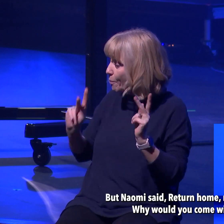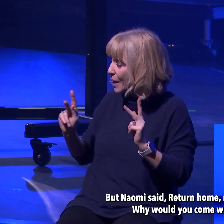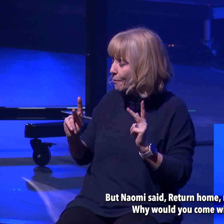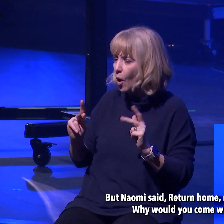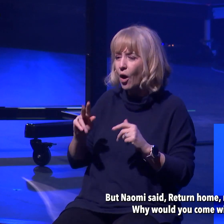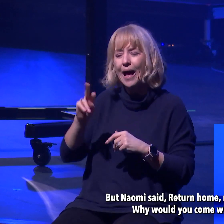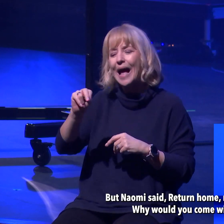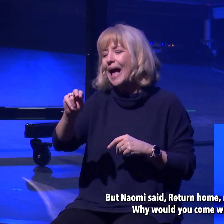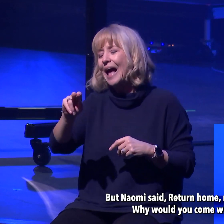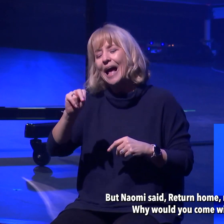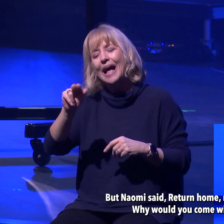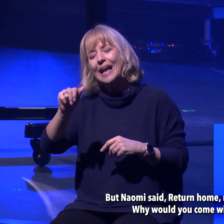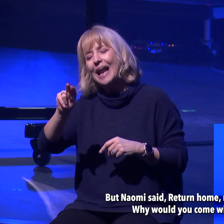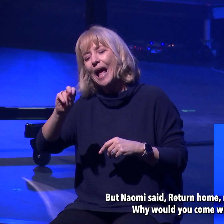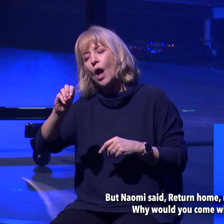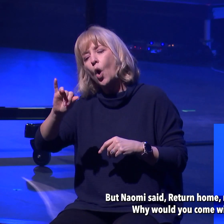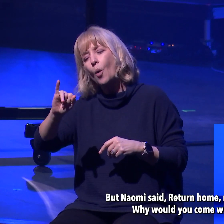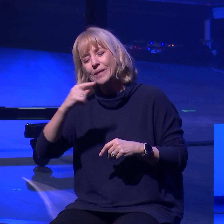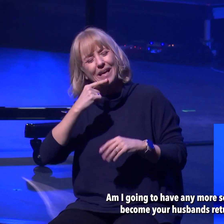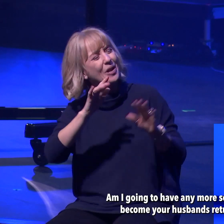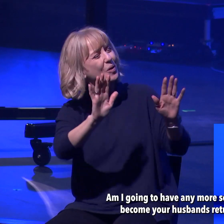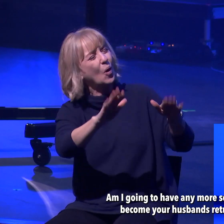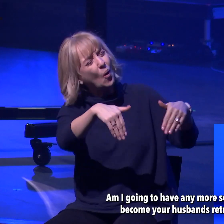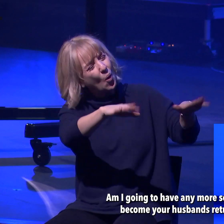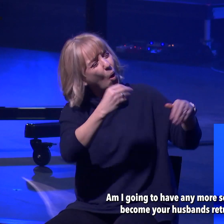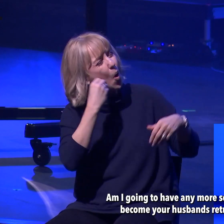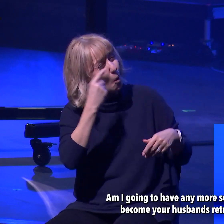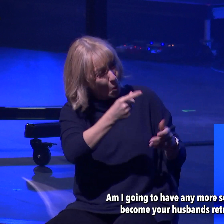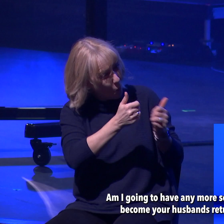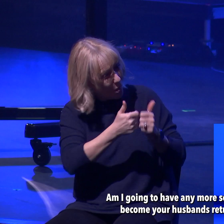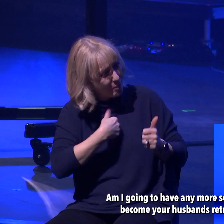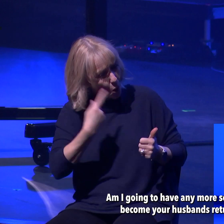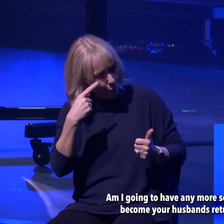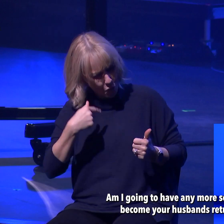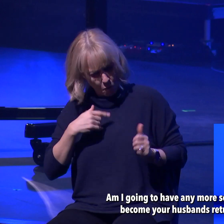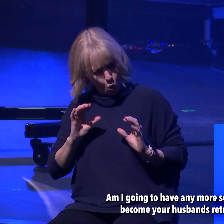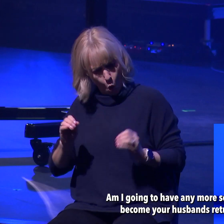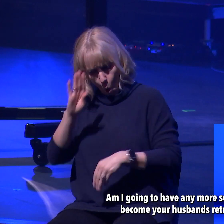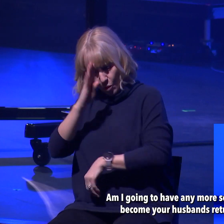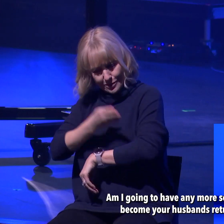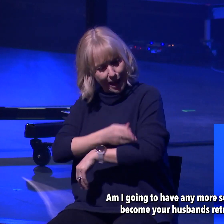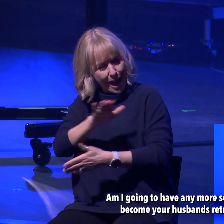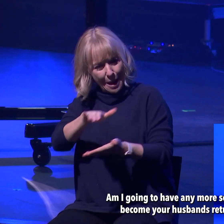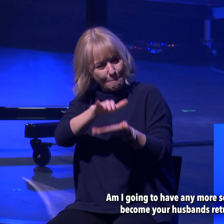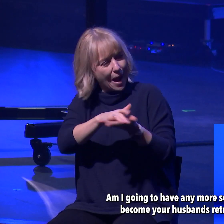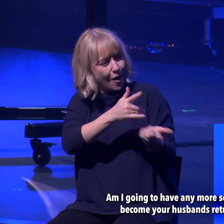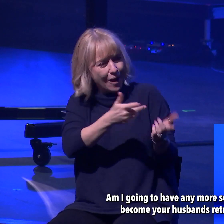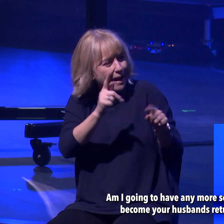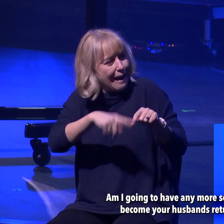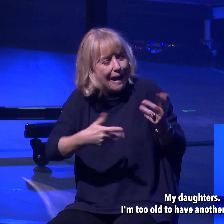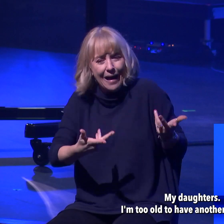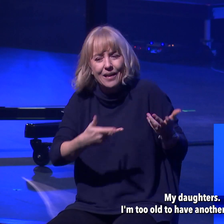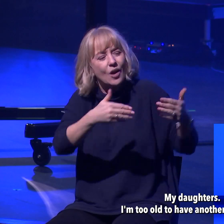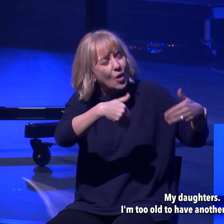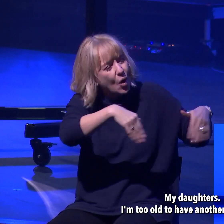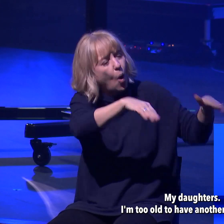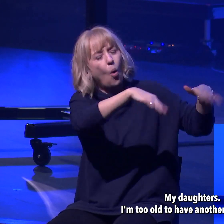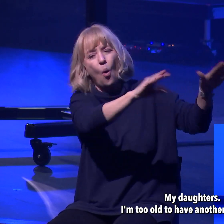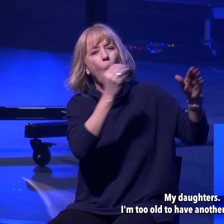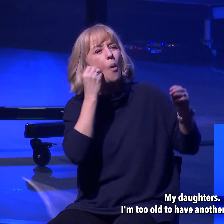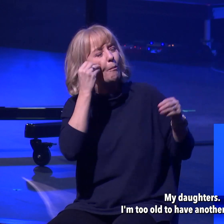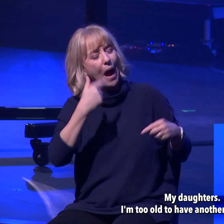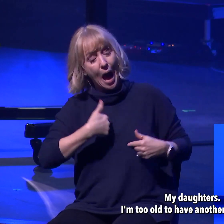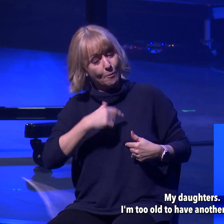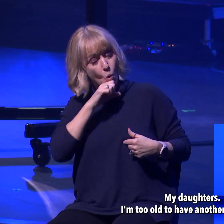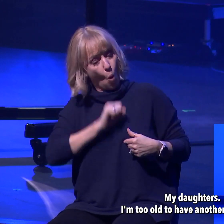said, "Return home, my daughters. Why would you come with me? Am I going to have any more sons who could become your husbands? Return home, my daughters. I am too old